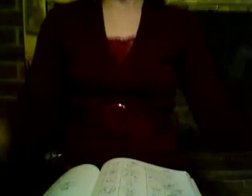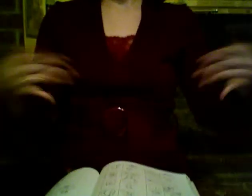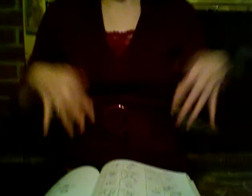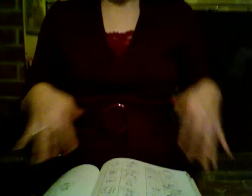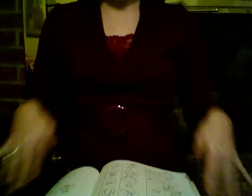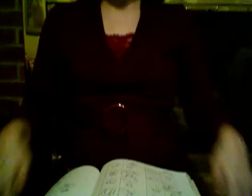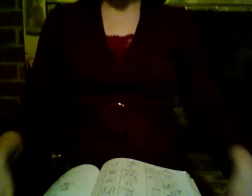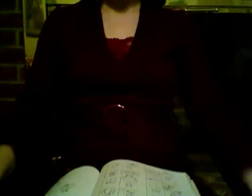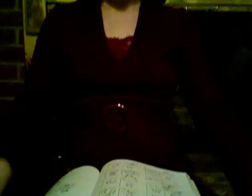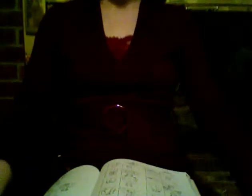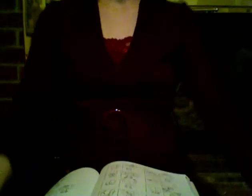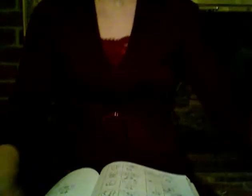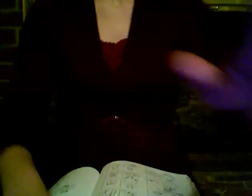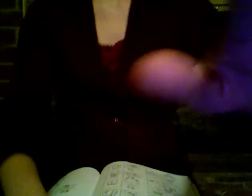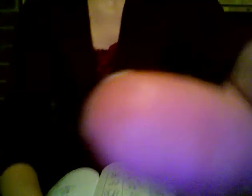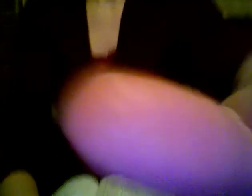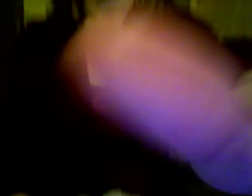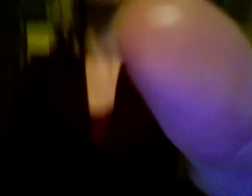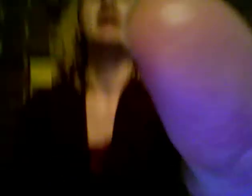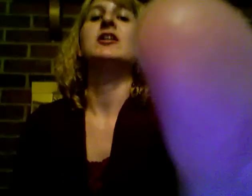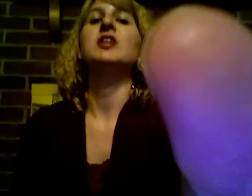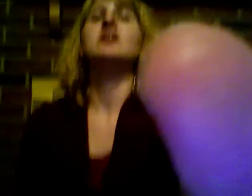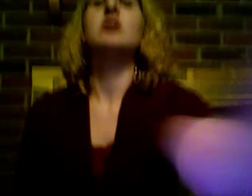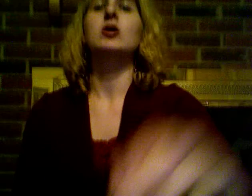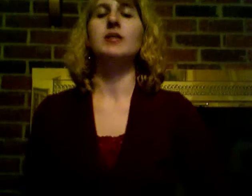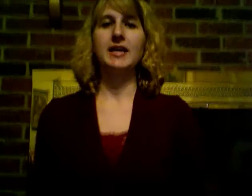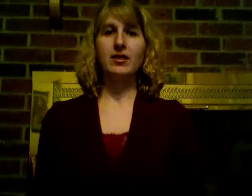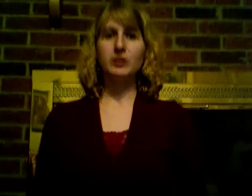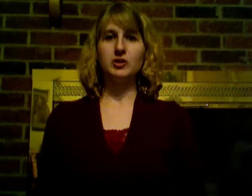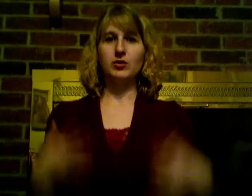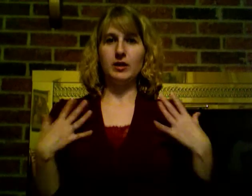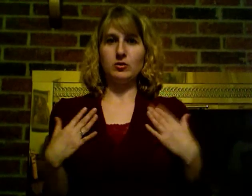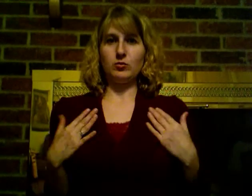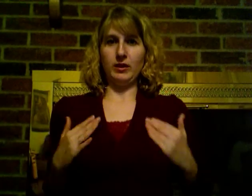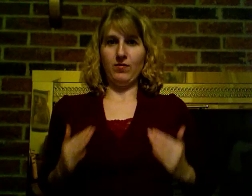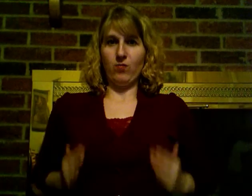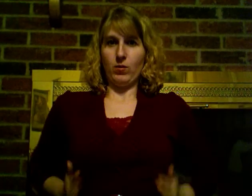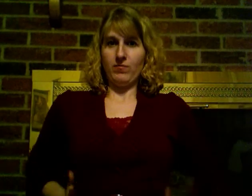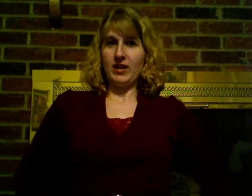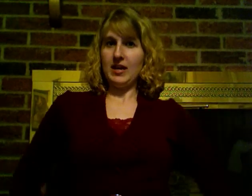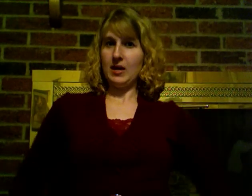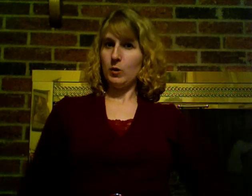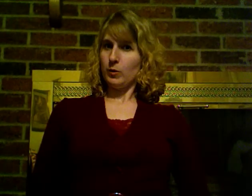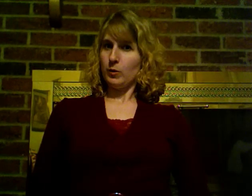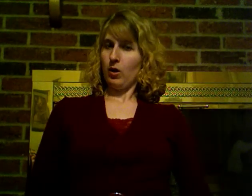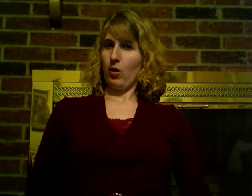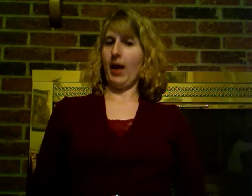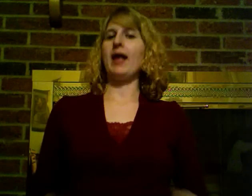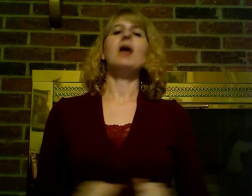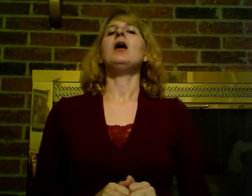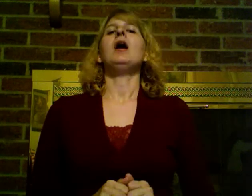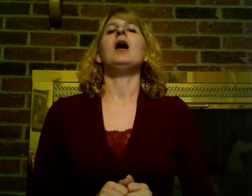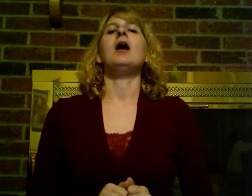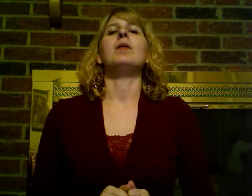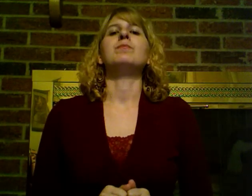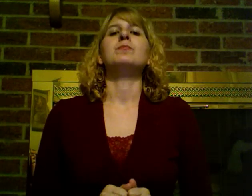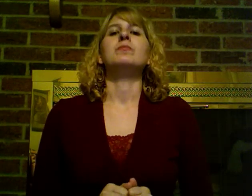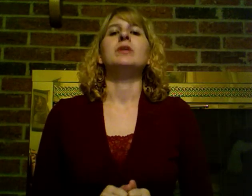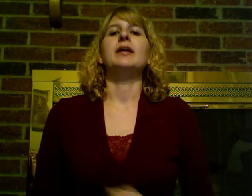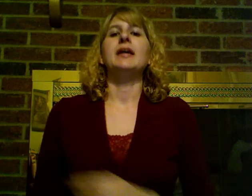show that the skirt goes down. I can change the look altogether and show that it's really form-fitting, okay? Again, I can